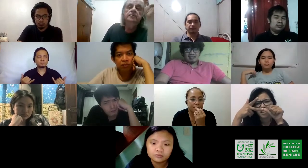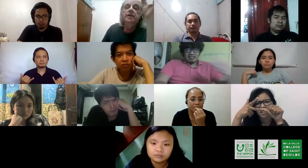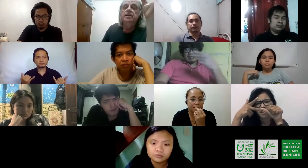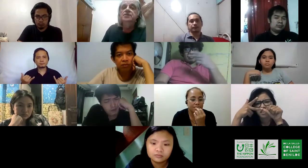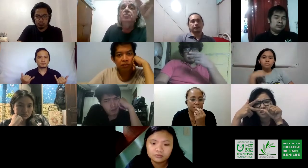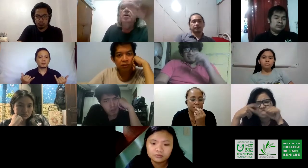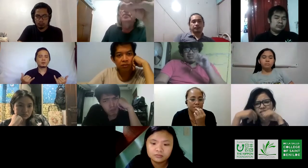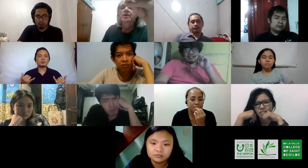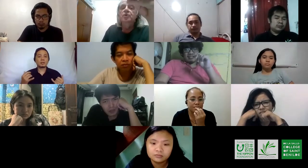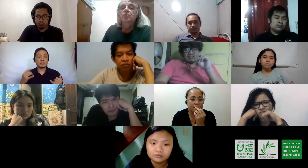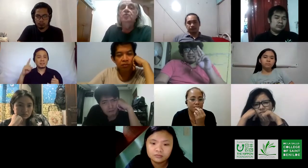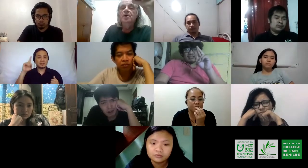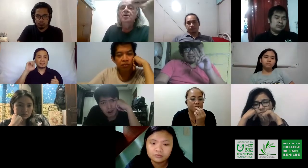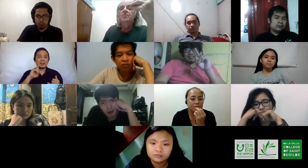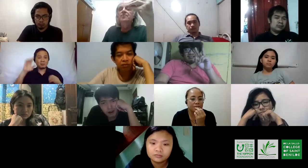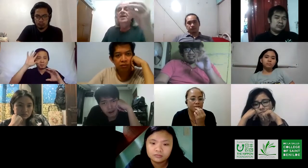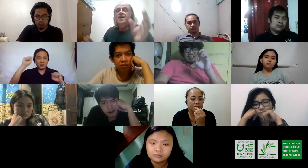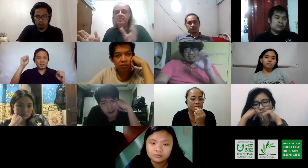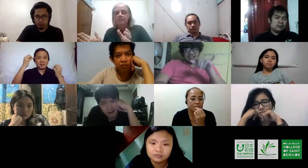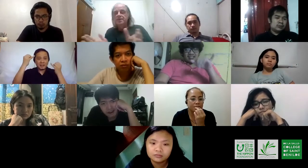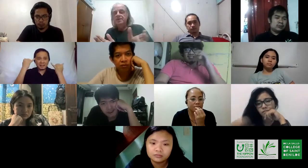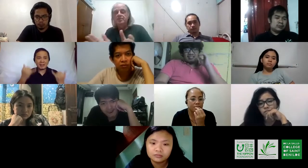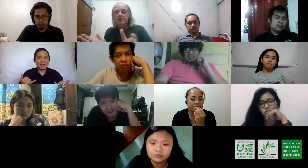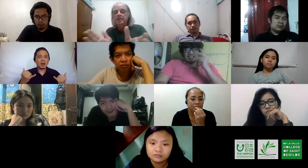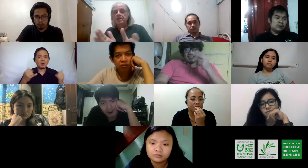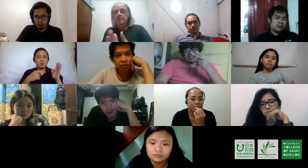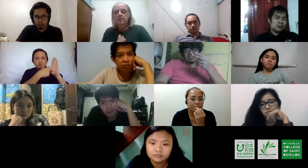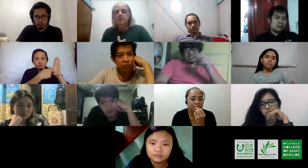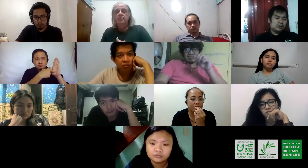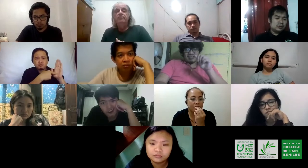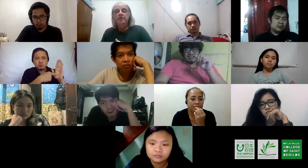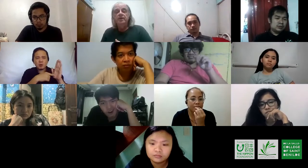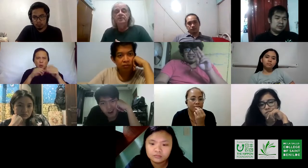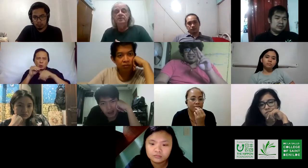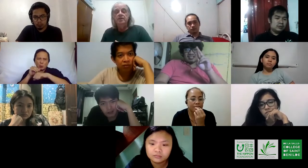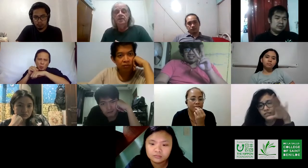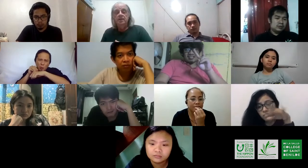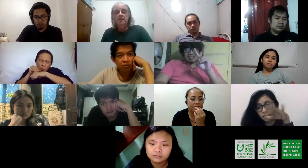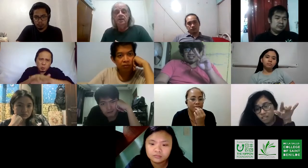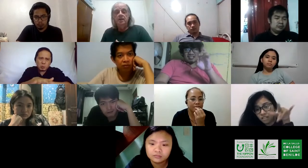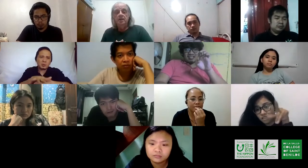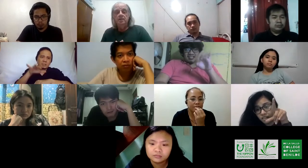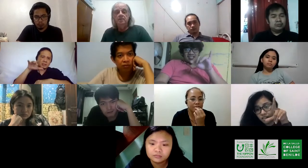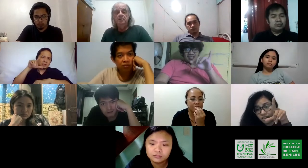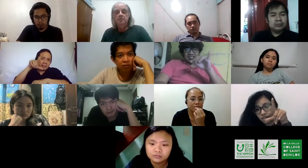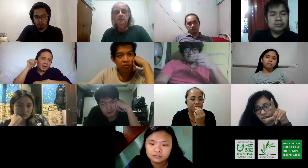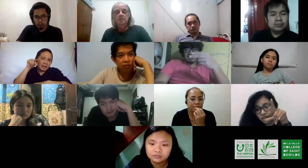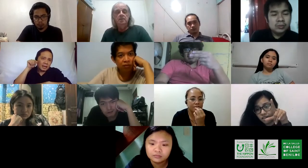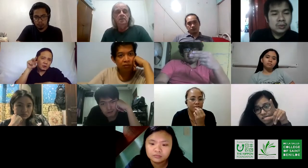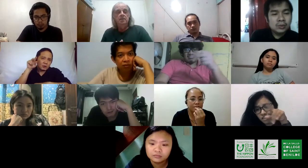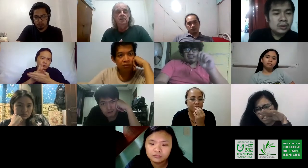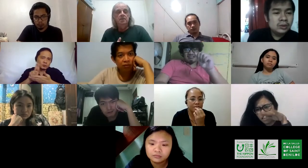Gallaudet, because the woman who kind of manipulated her friend,